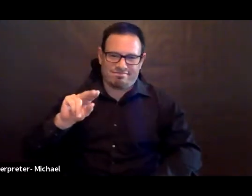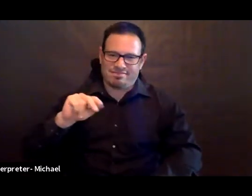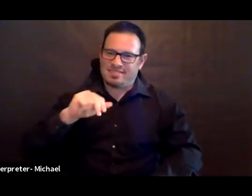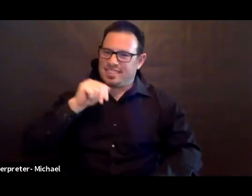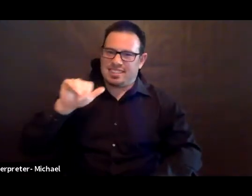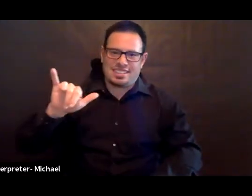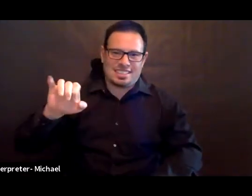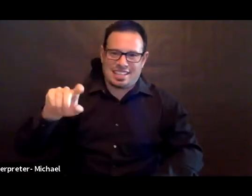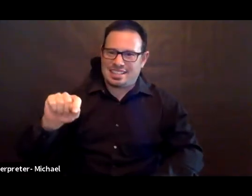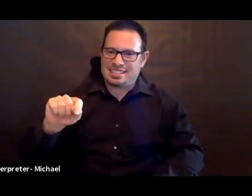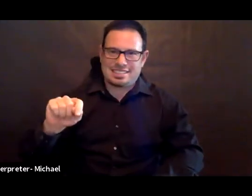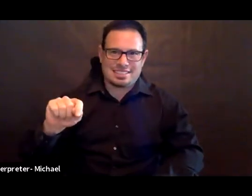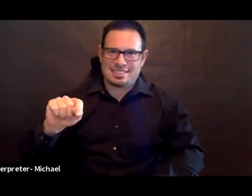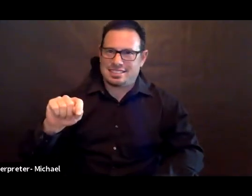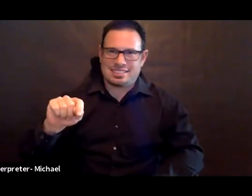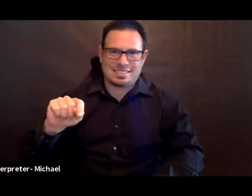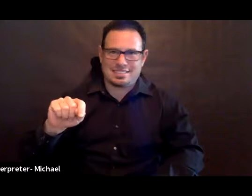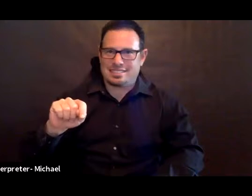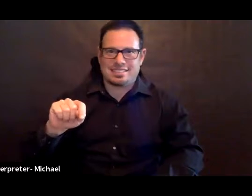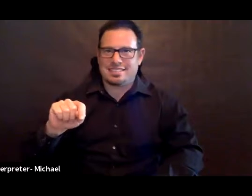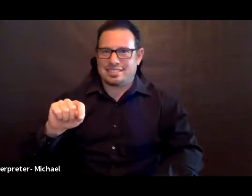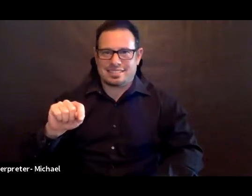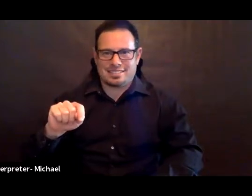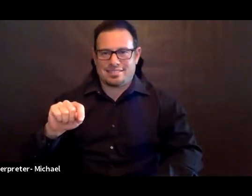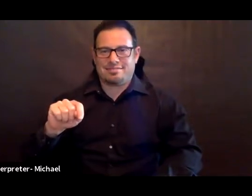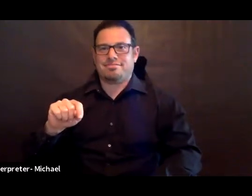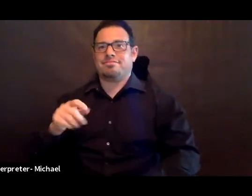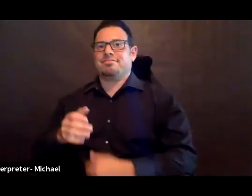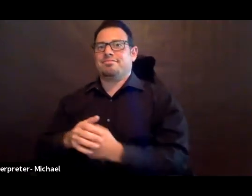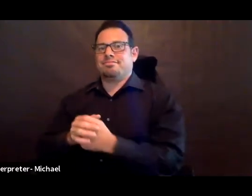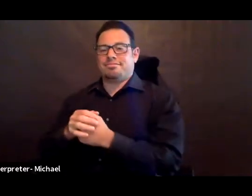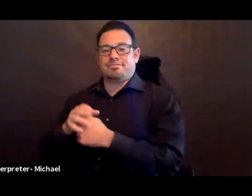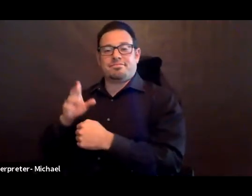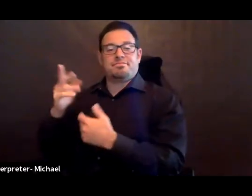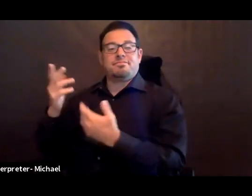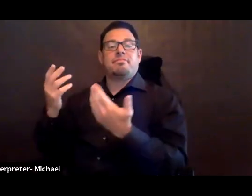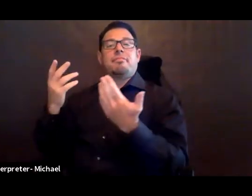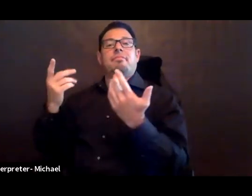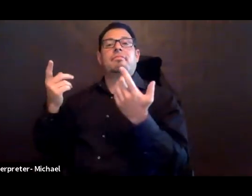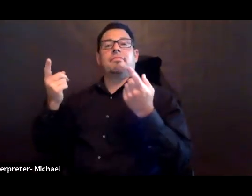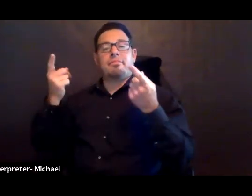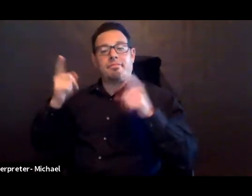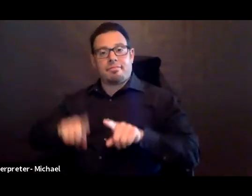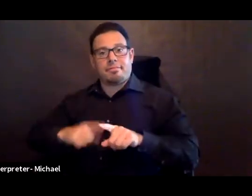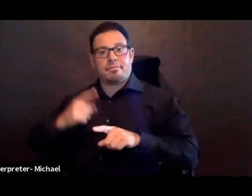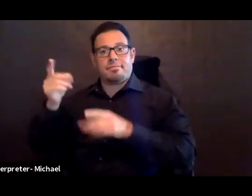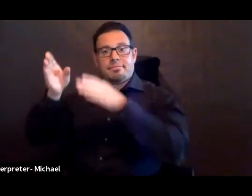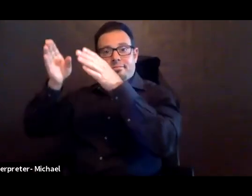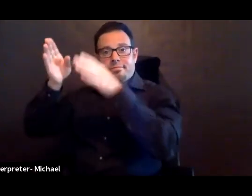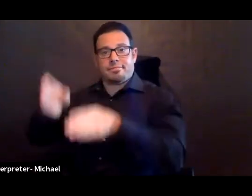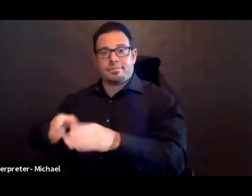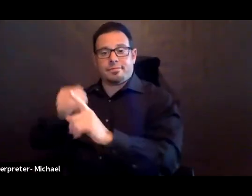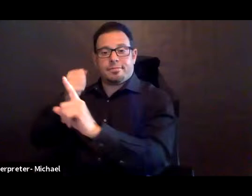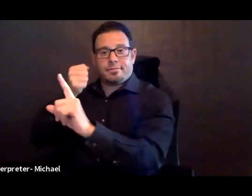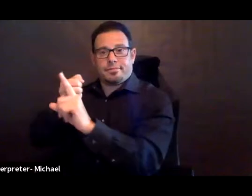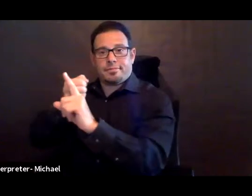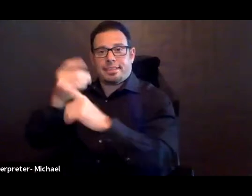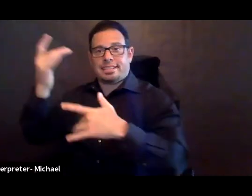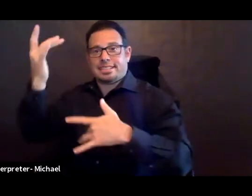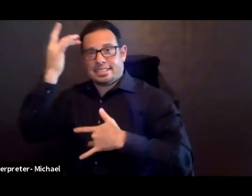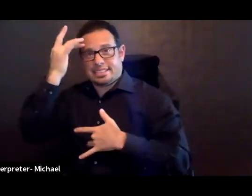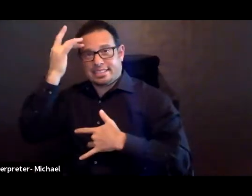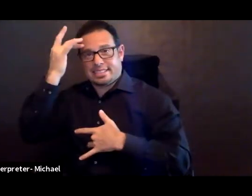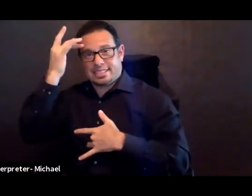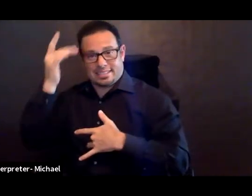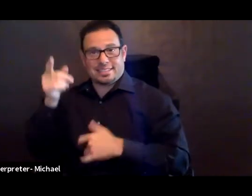evolve. Now, most often those evolutionary changes don't lead to more severe problems with